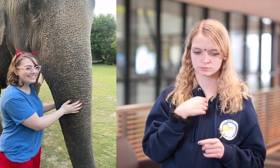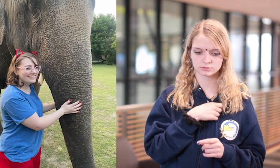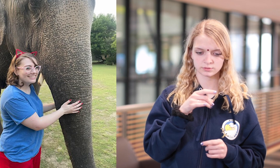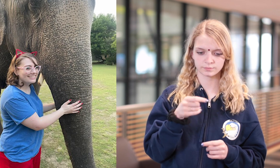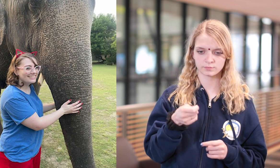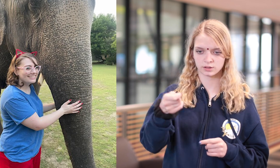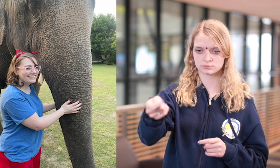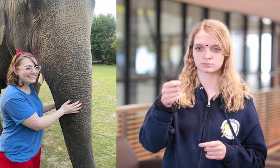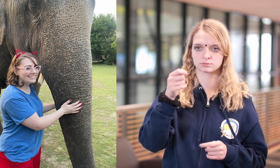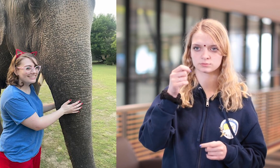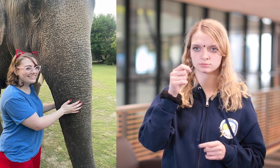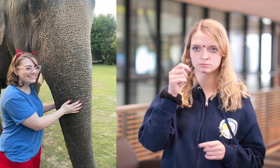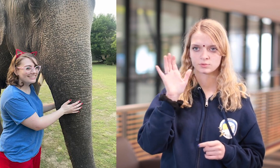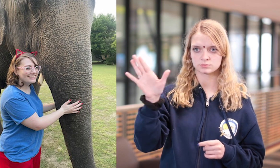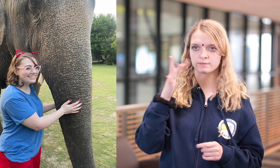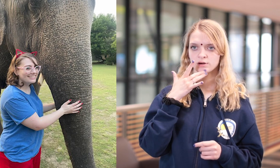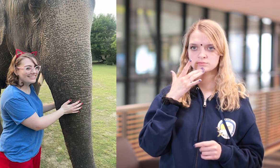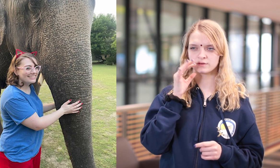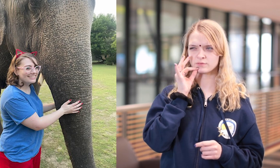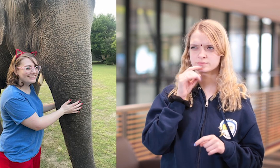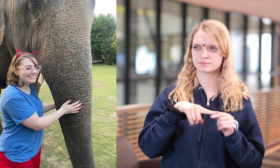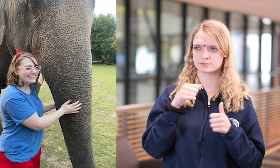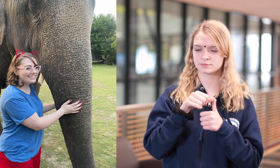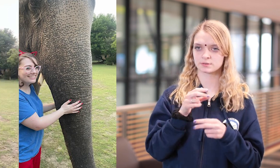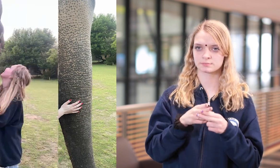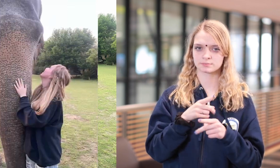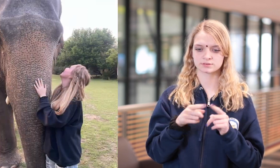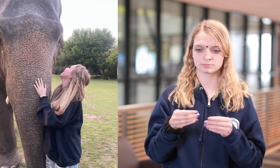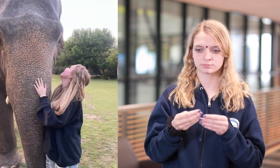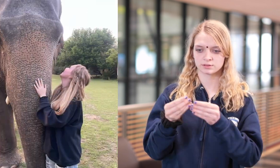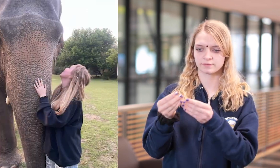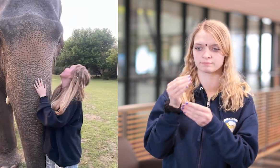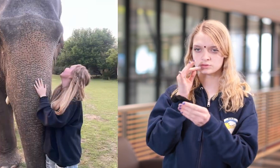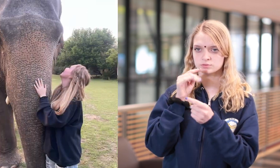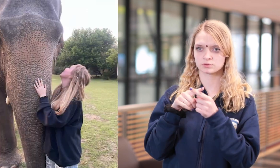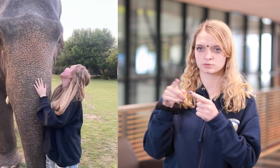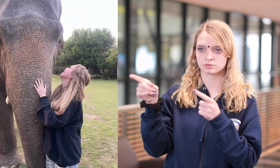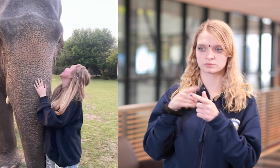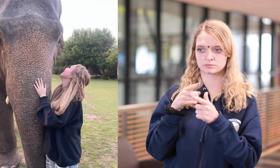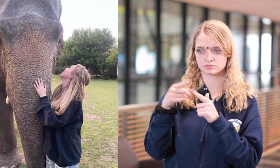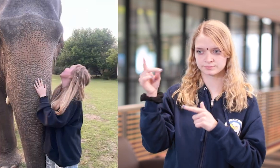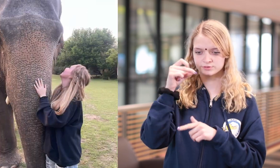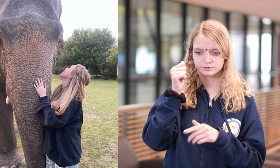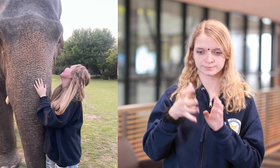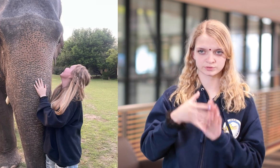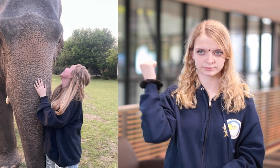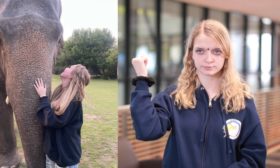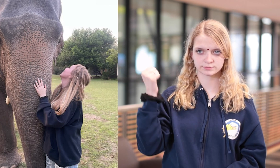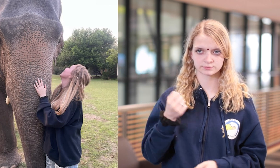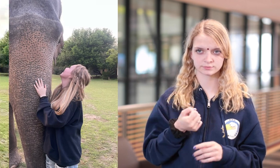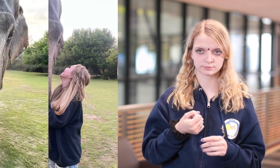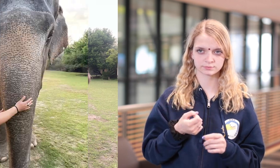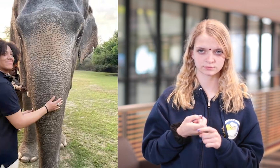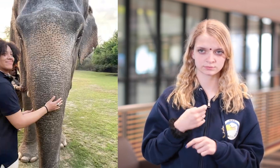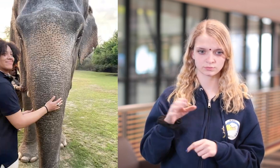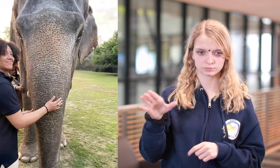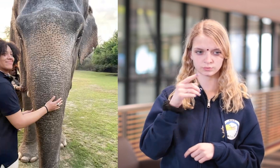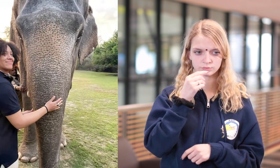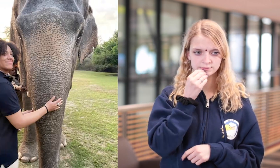We got to feed the elephant their favorite kind of fruit I don't remember what it was exactly but the elephant really